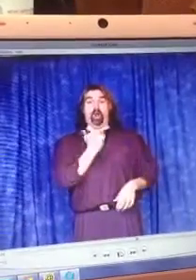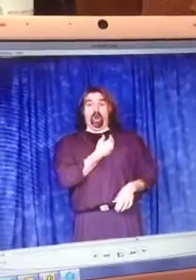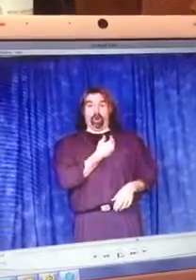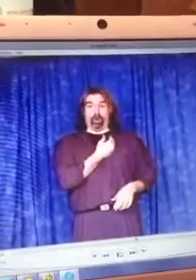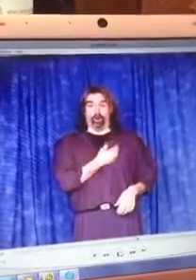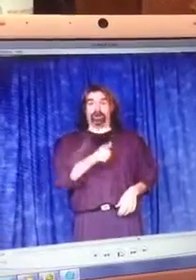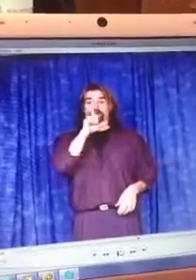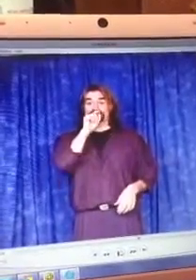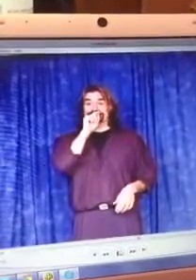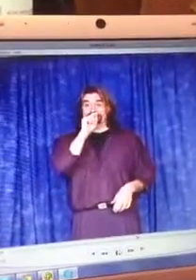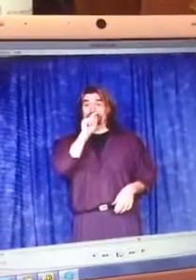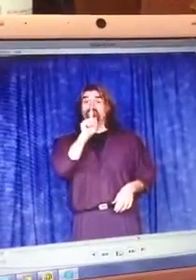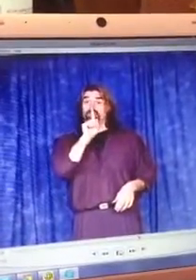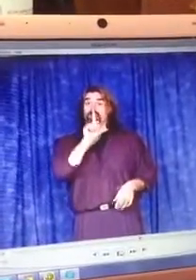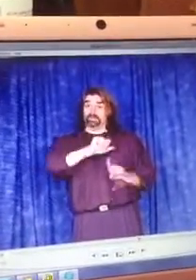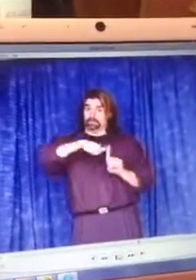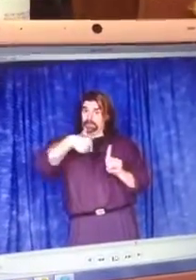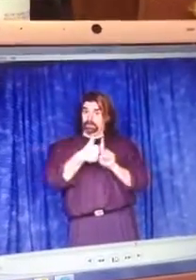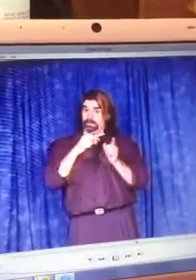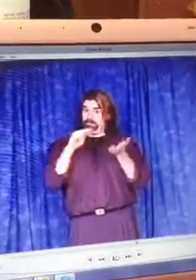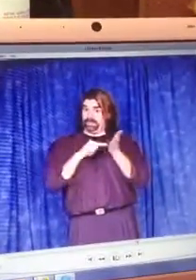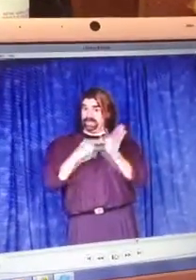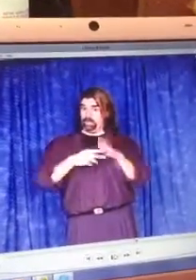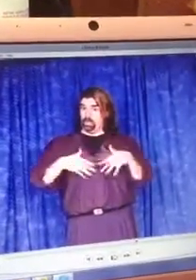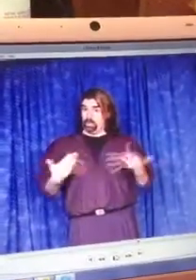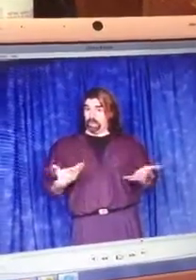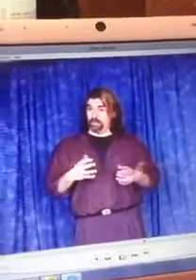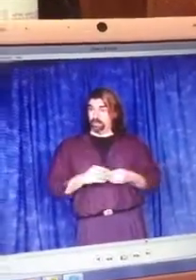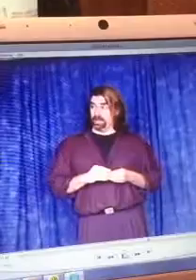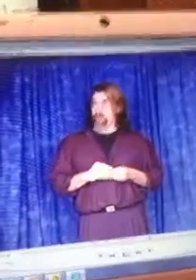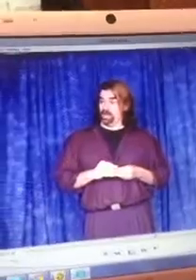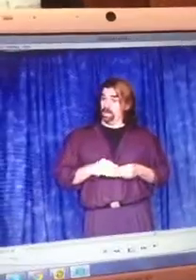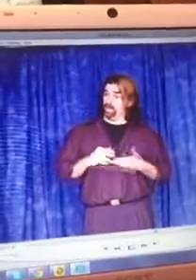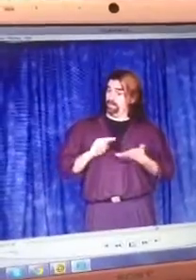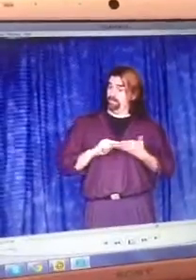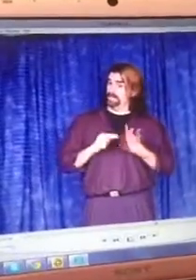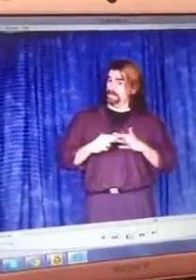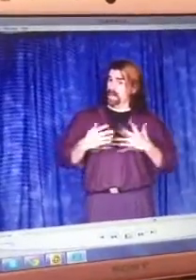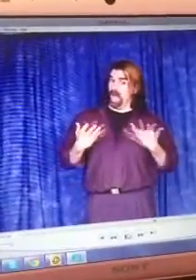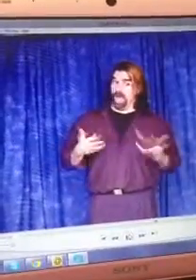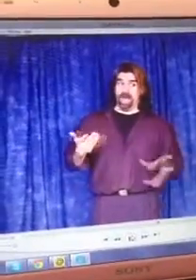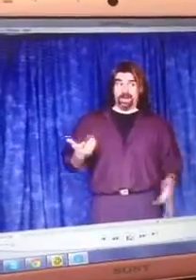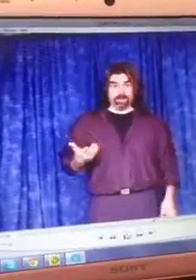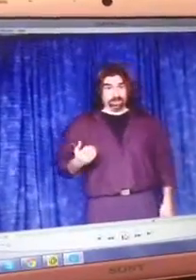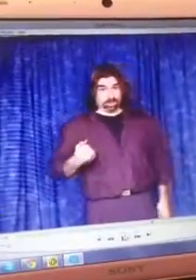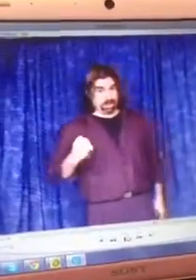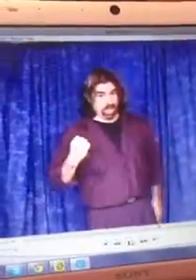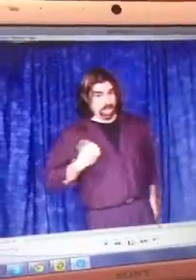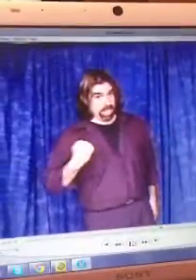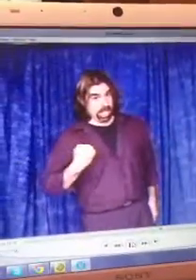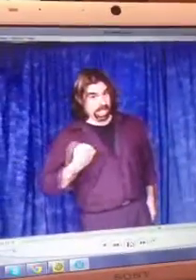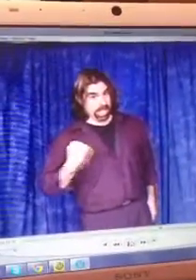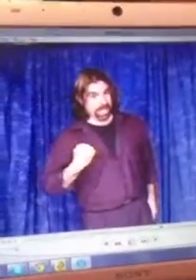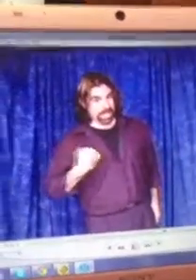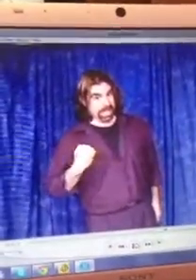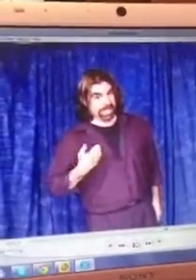choke our chickens," and the interpreter interpreted the meaning, because that phrase means